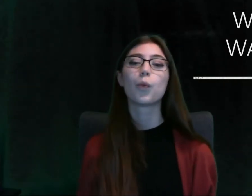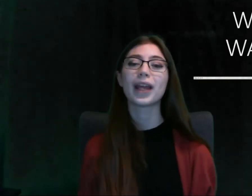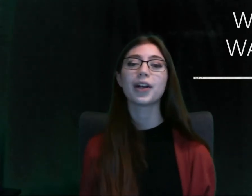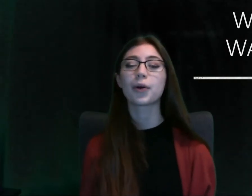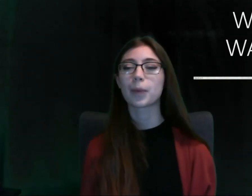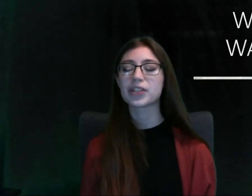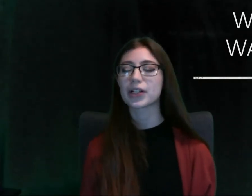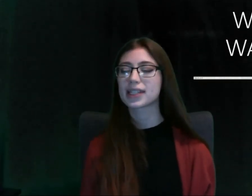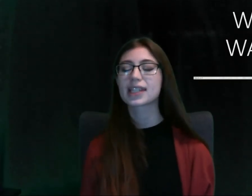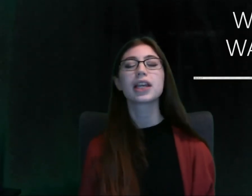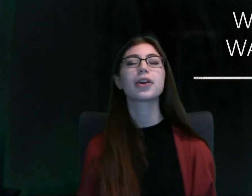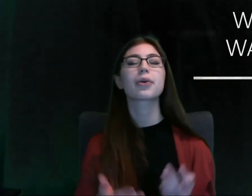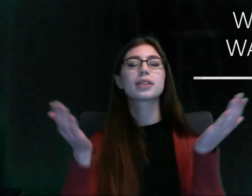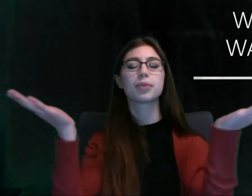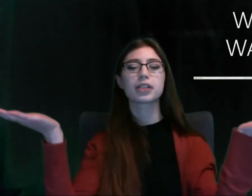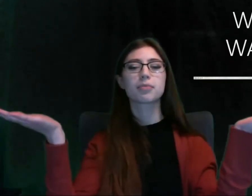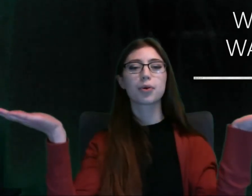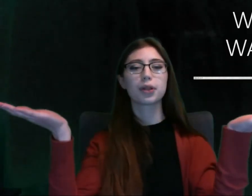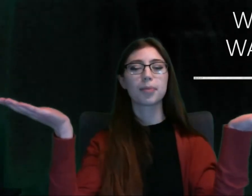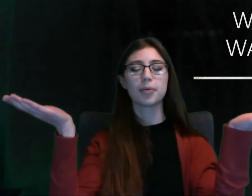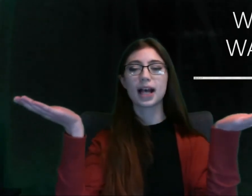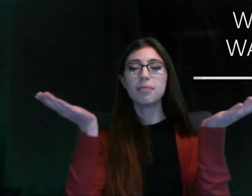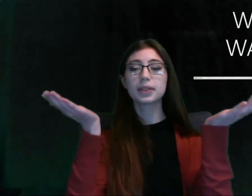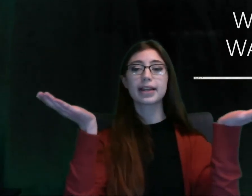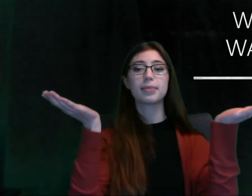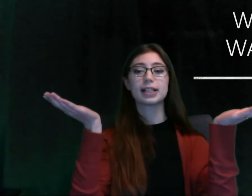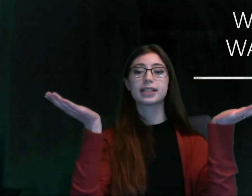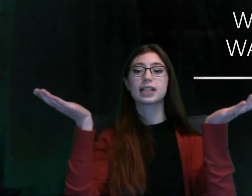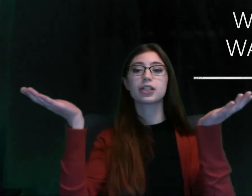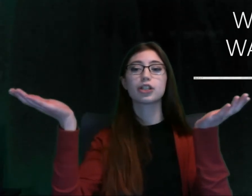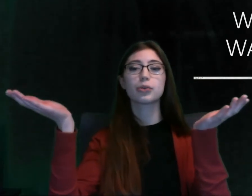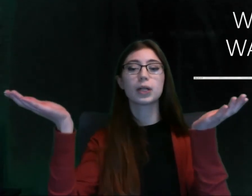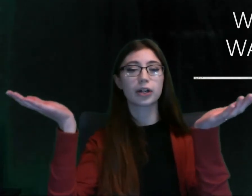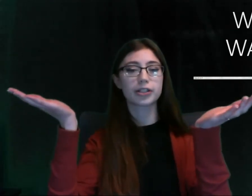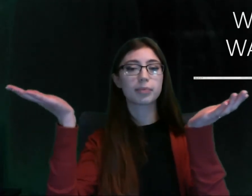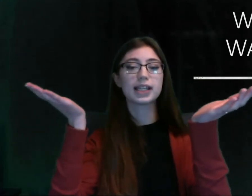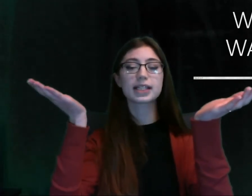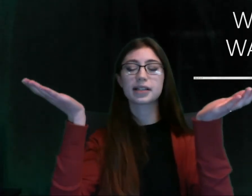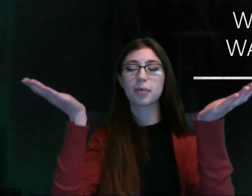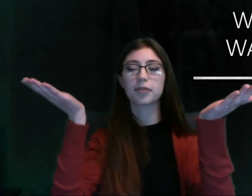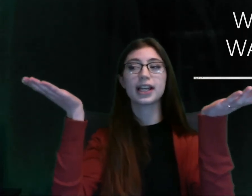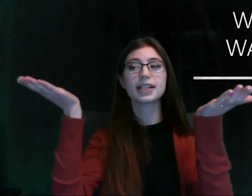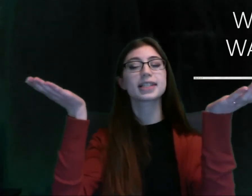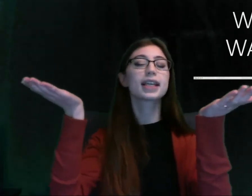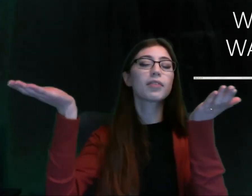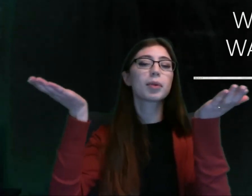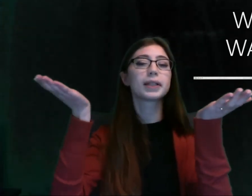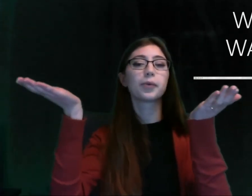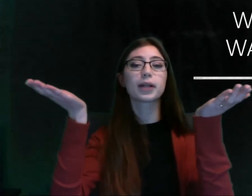Waiter or waitress. You're going to put both your palms up like you're balancing two large plates on top of your hands. Give them a little wiggle as